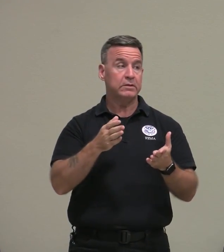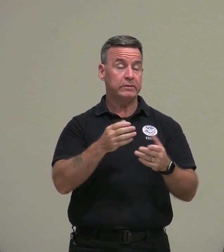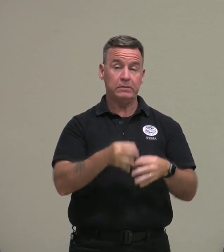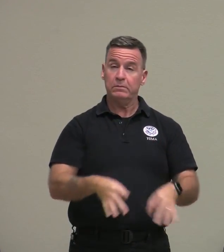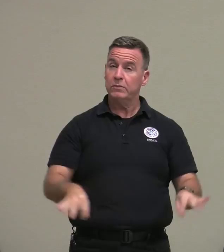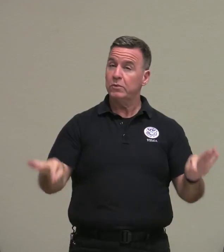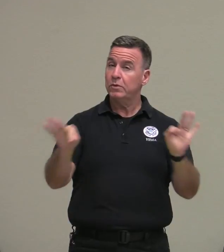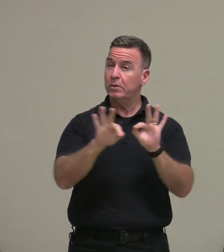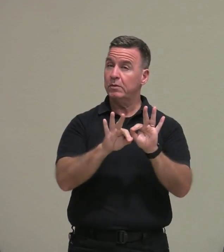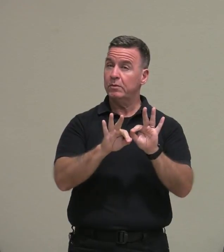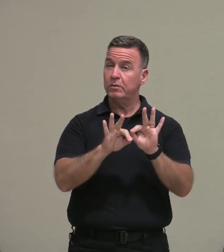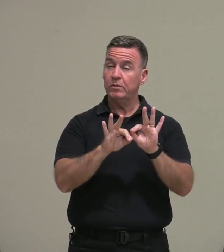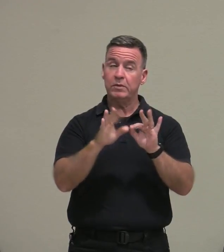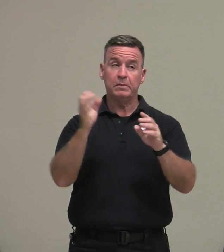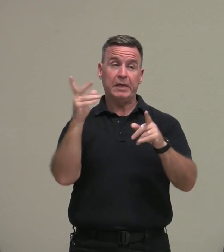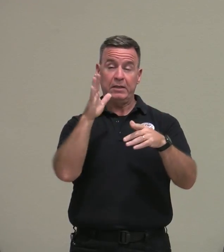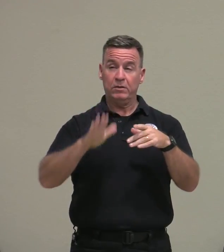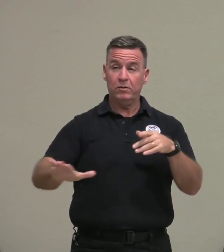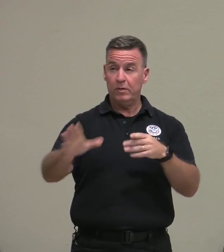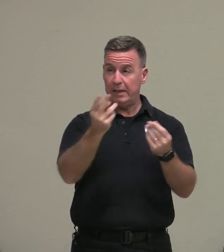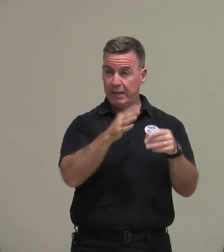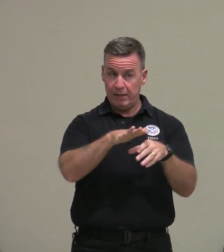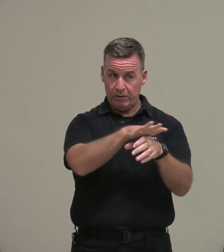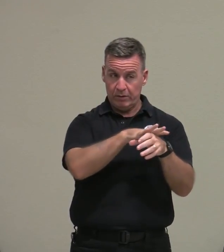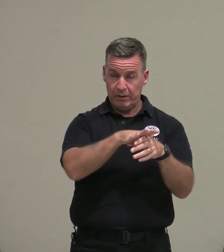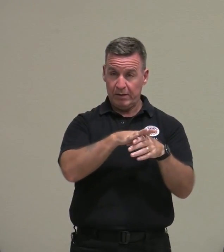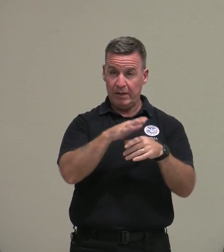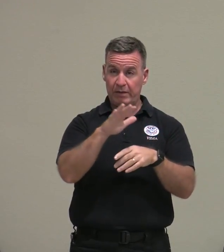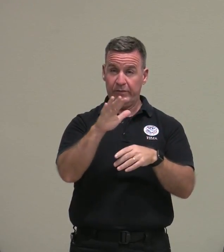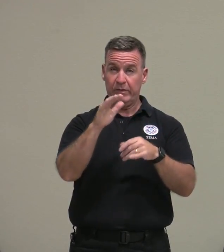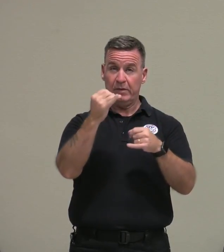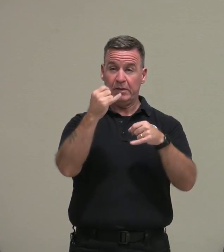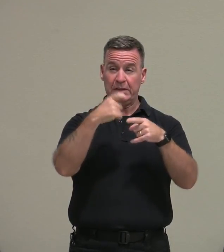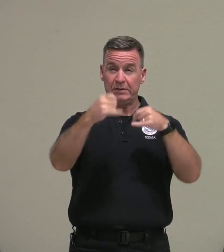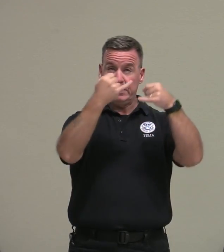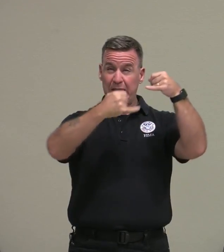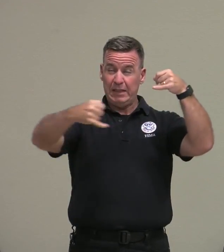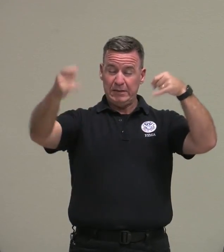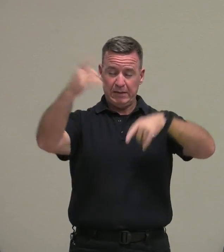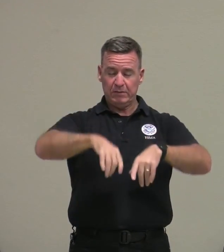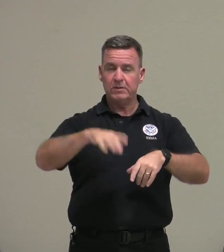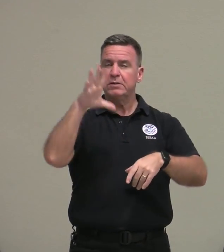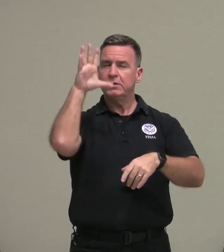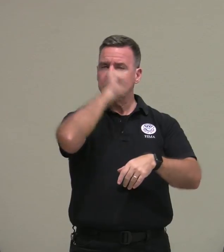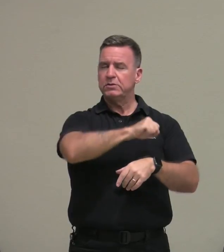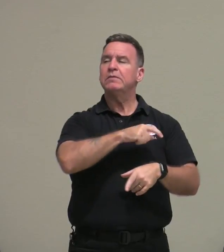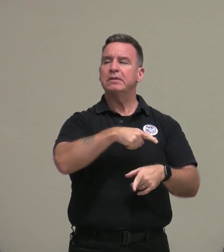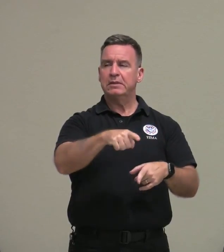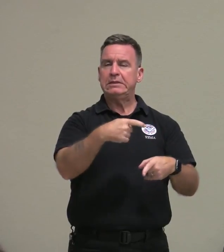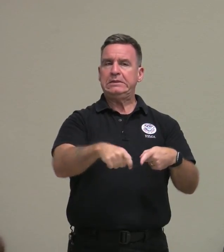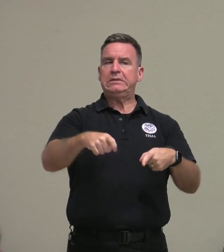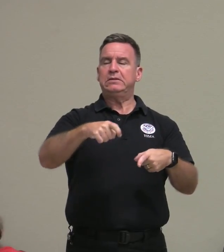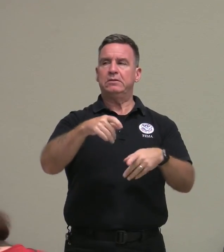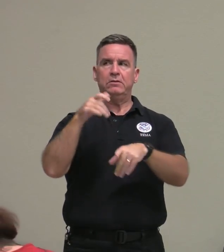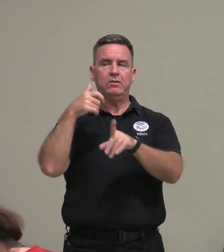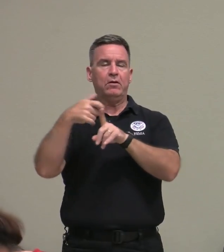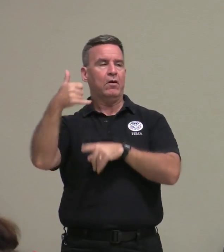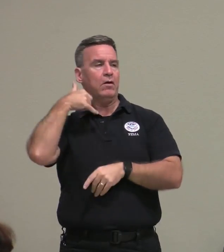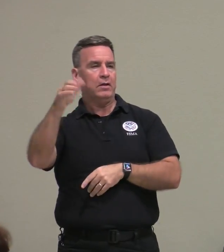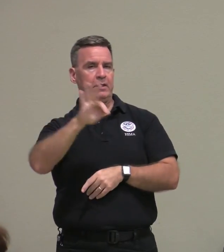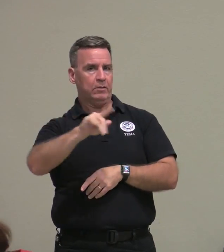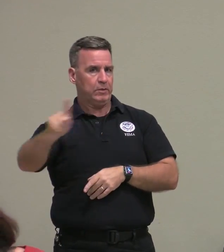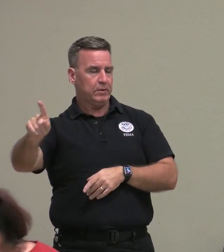important when you re-enter your area that if there are downed power lines, you should assume that they are energized and you should call 911.